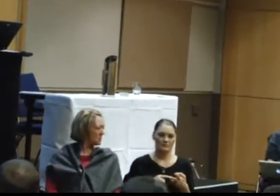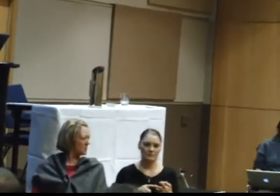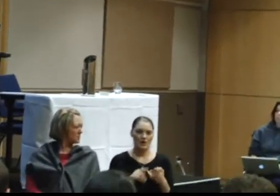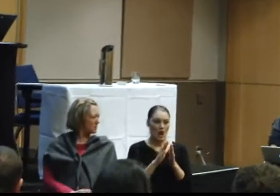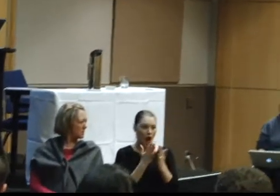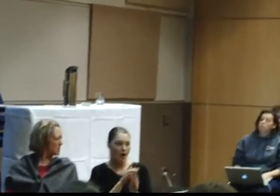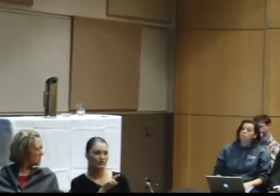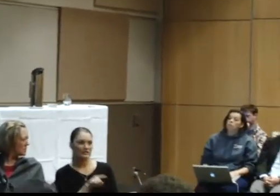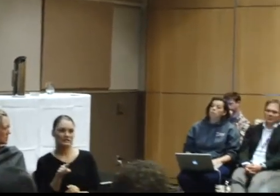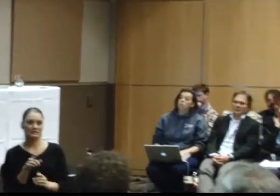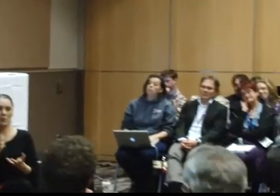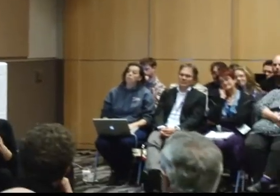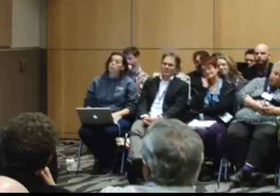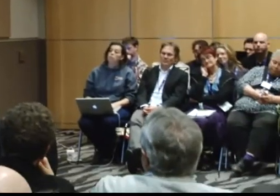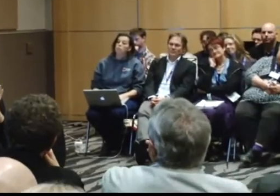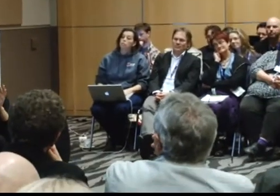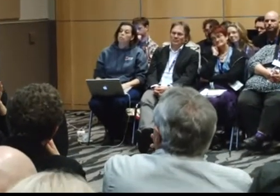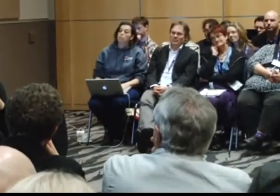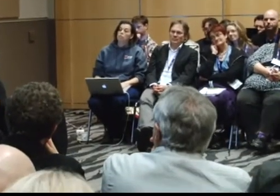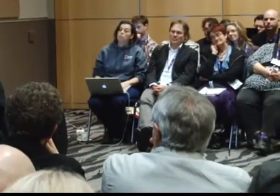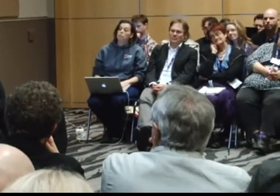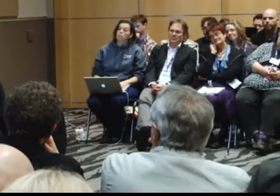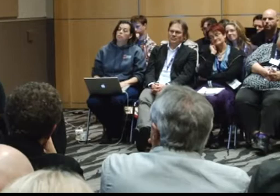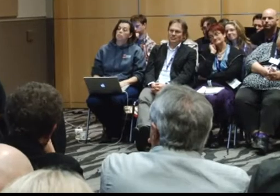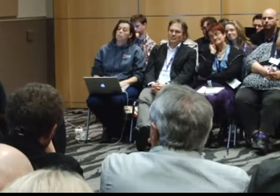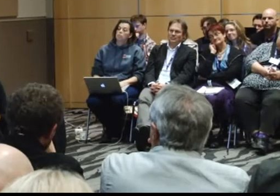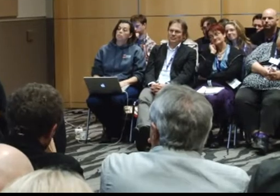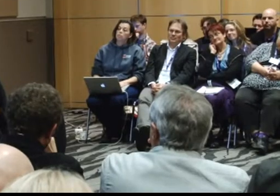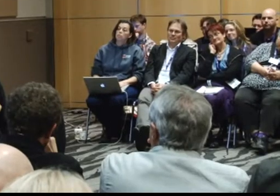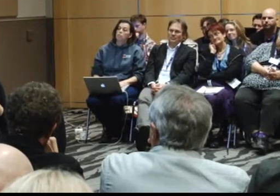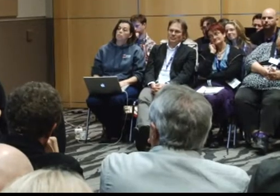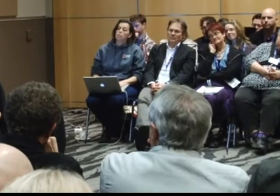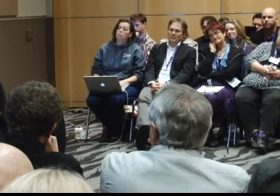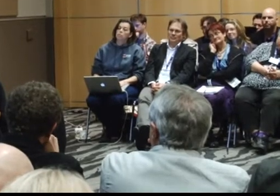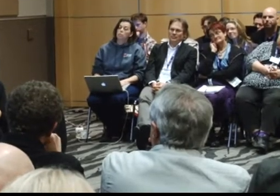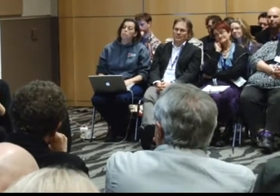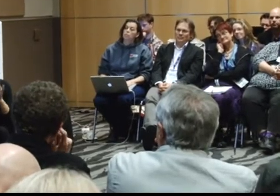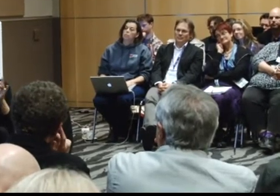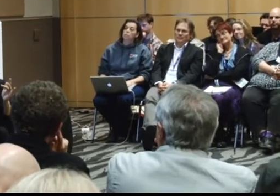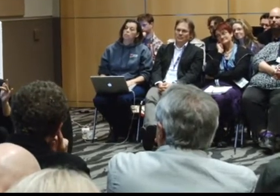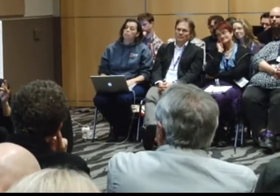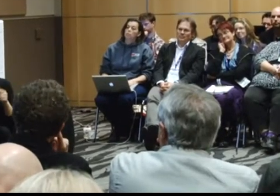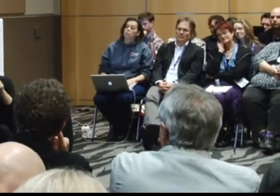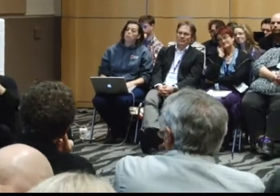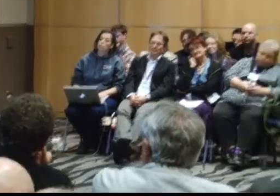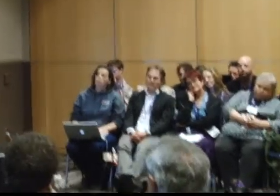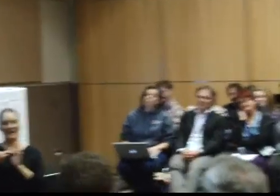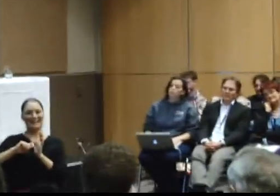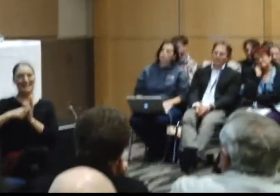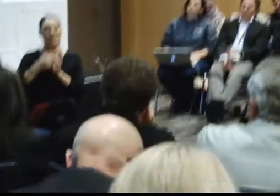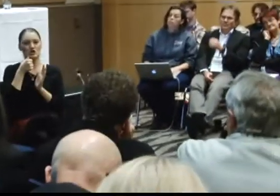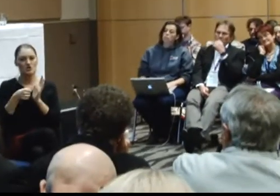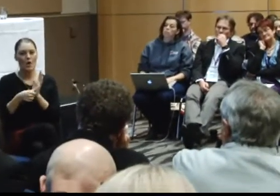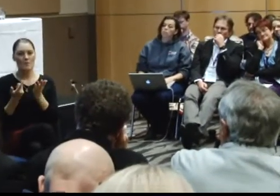the libraries or formal institutions. It's what we're actually saying about what we're doing online and being aware of it. And if we go right back to the keynote from Pamela, you